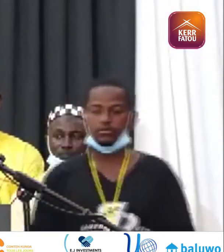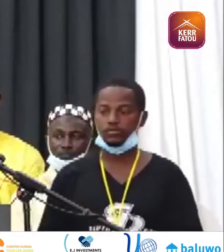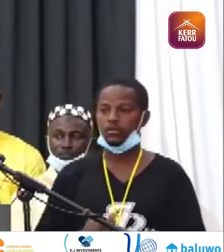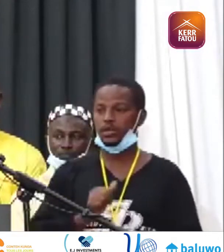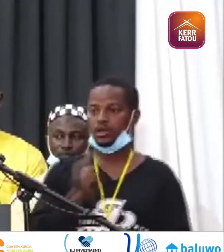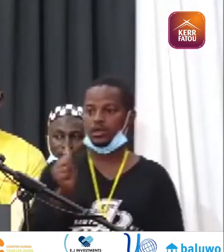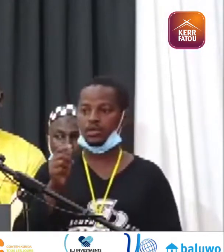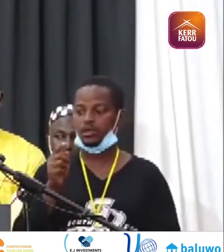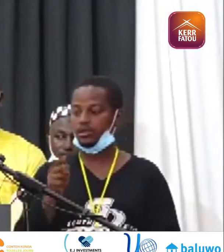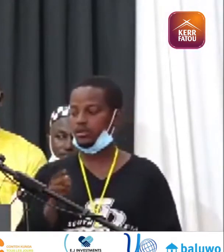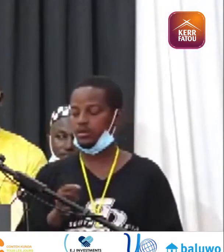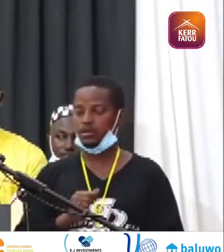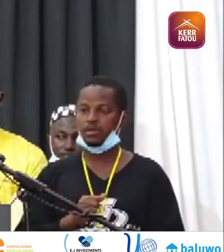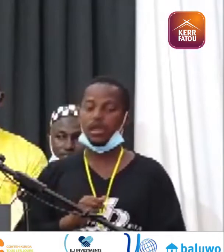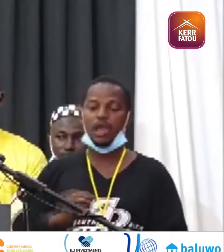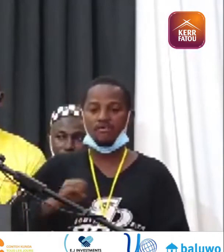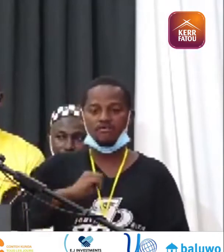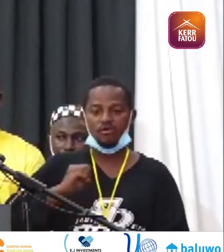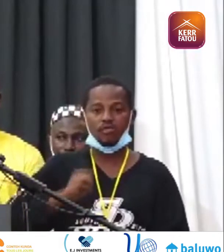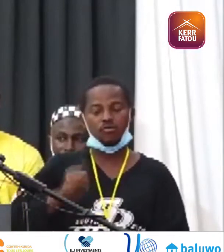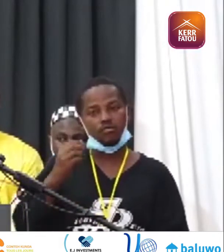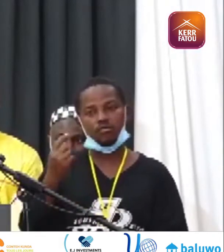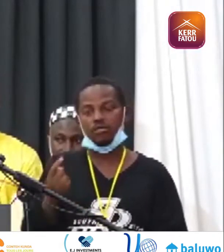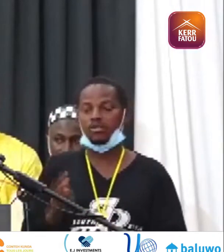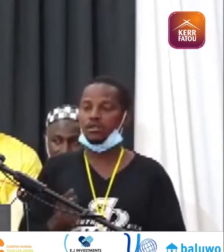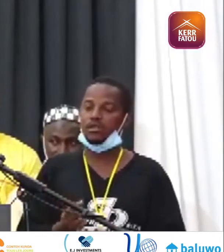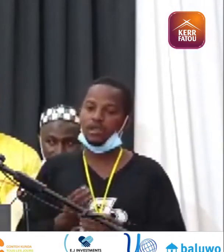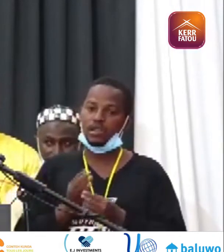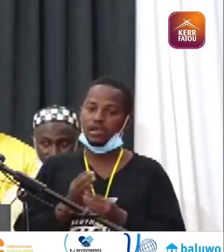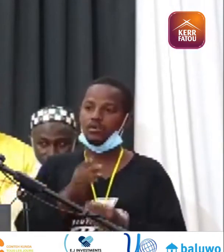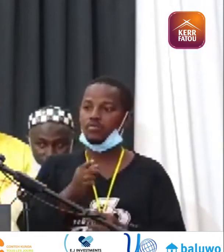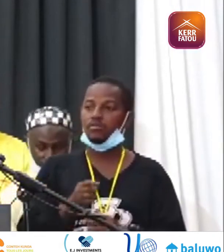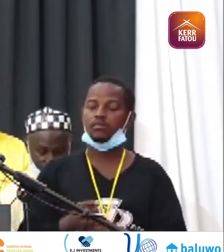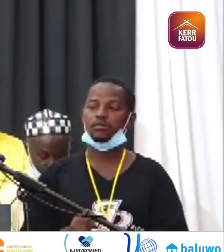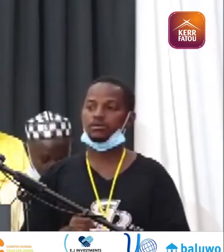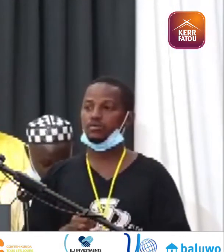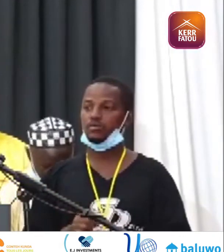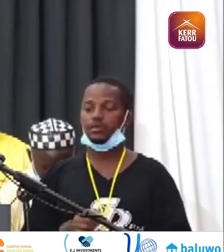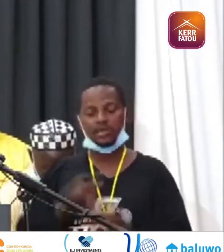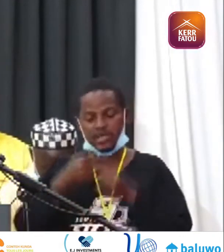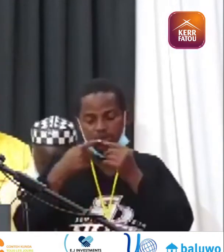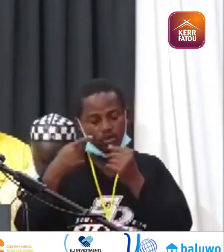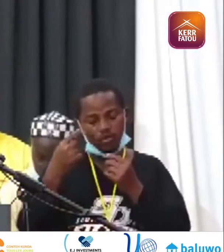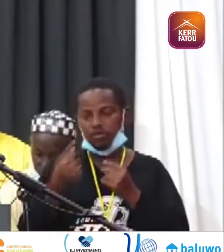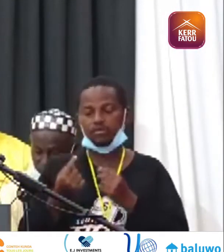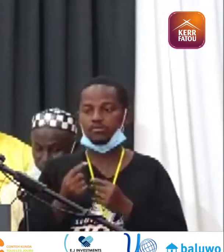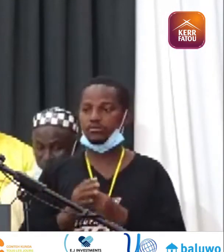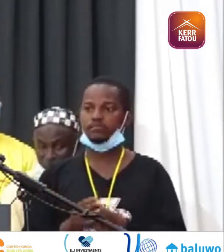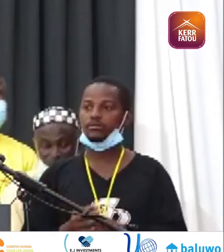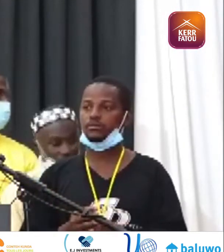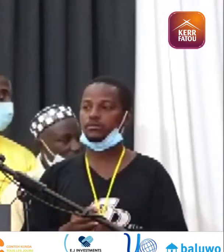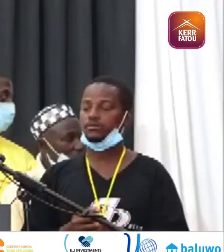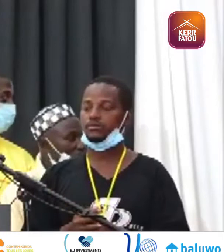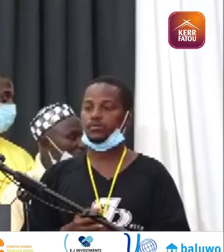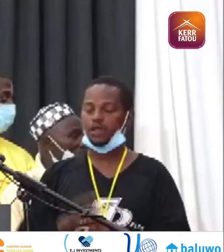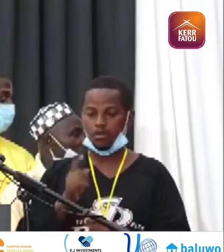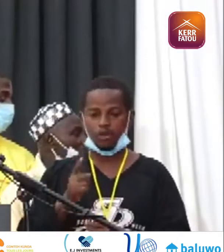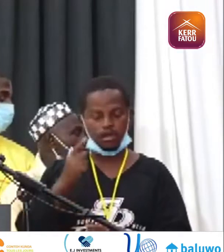And these efforts will not only lead to, as we say, a smiling coast, but I